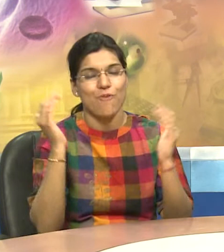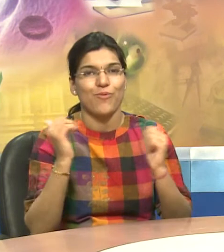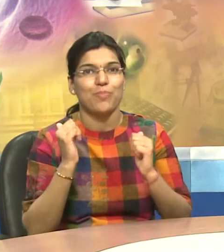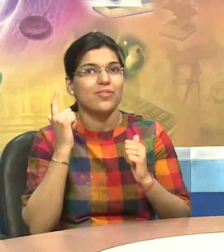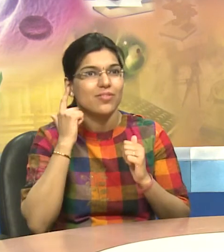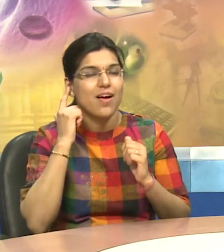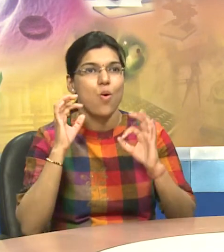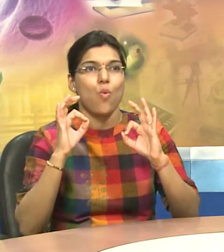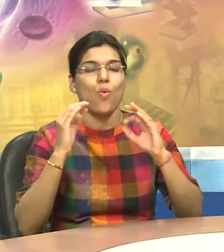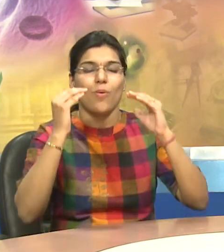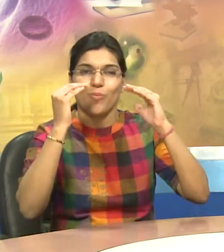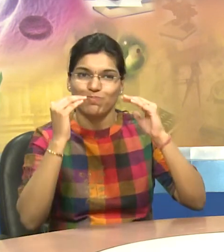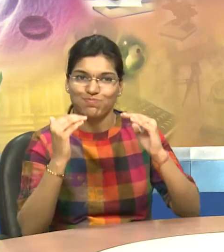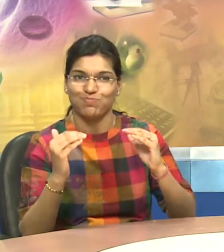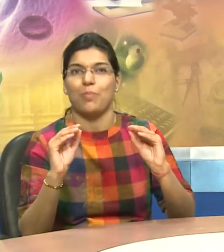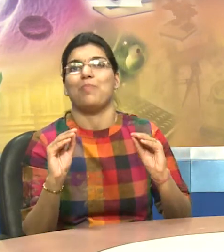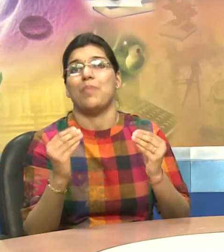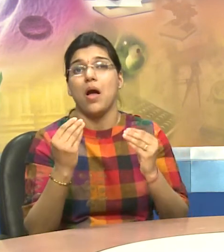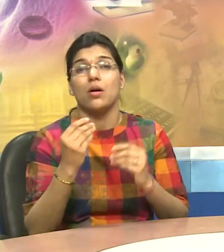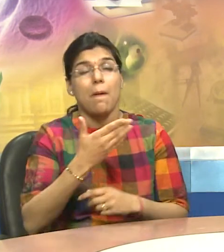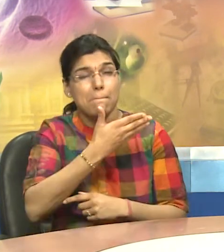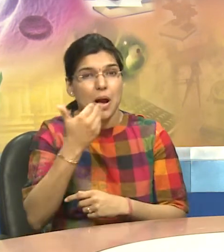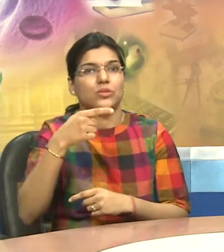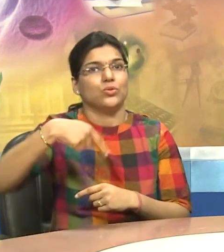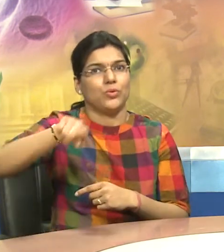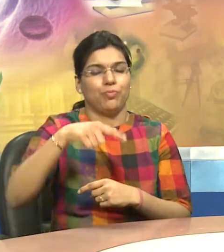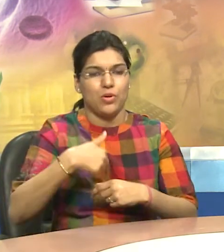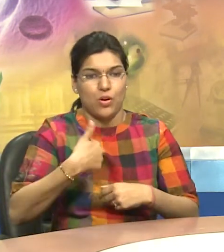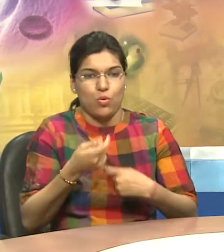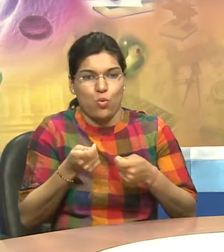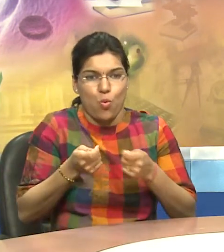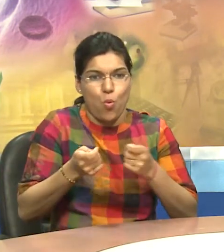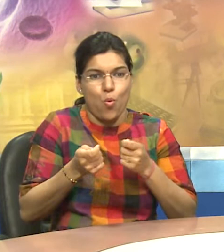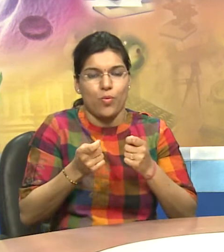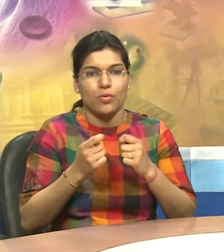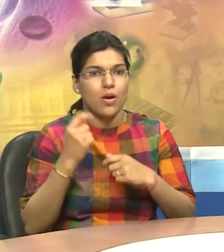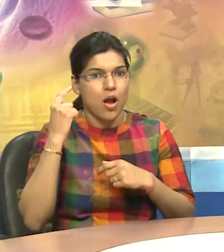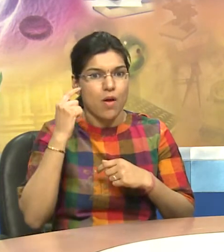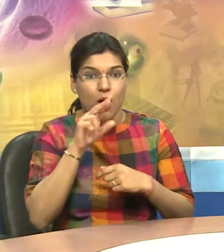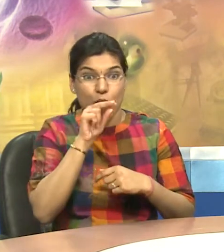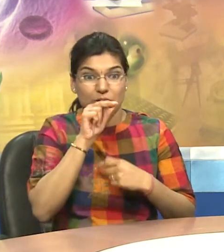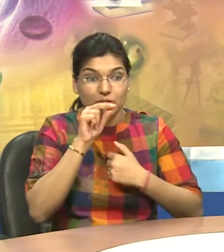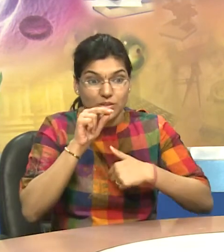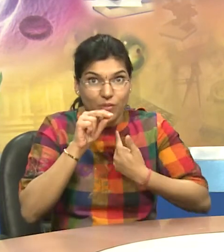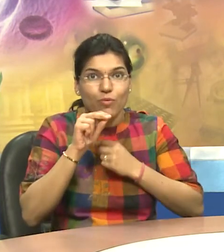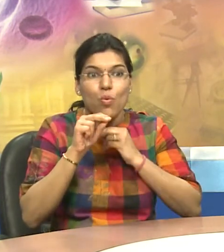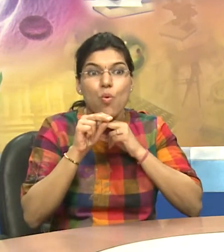The voice between 45 to 75 decibels is comfortable for our